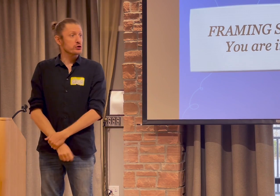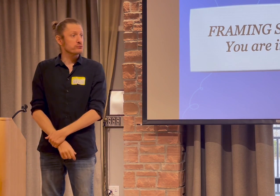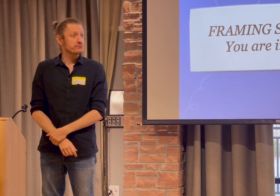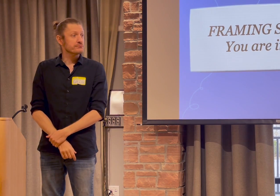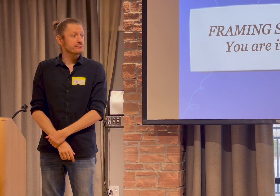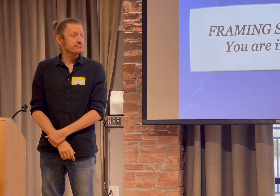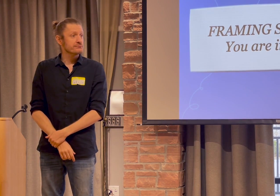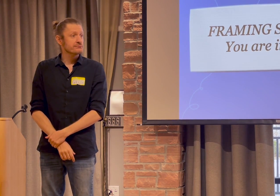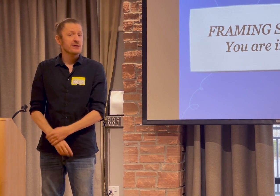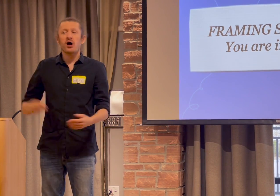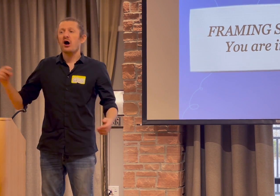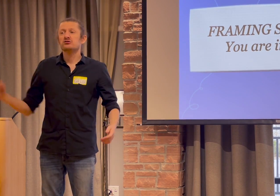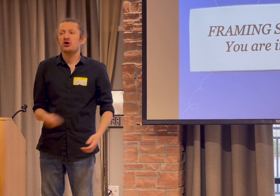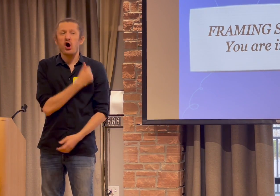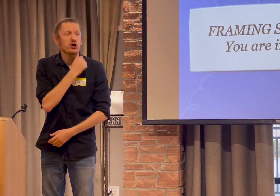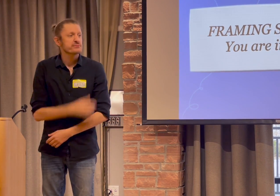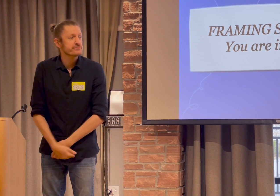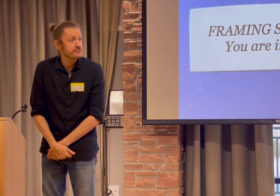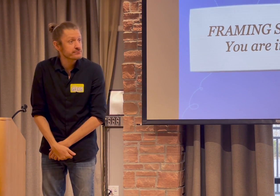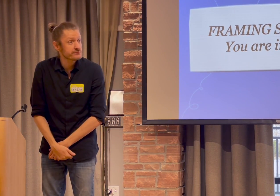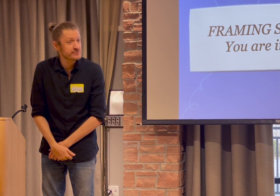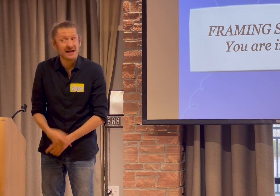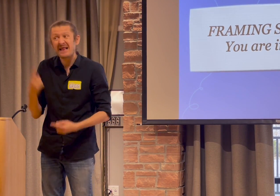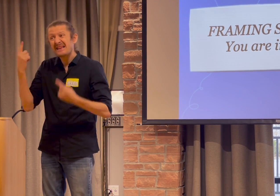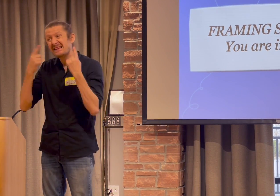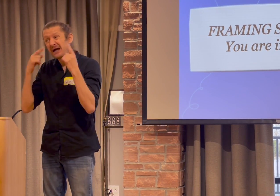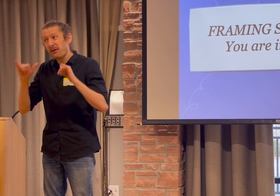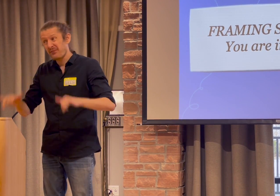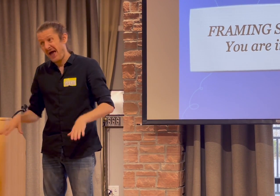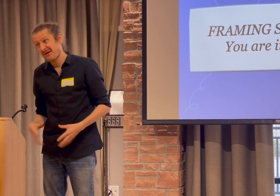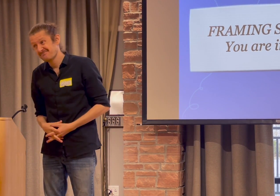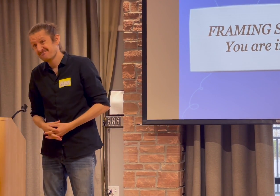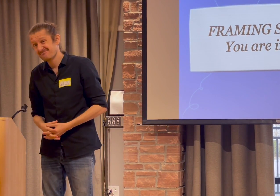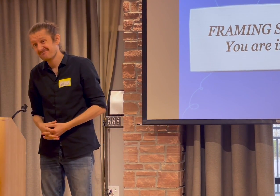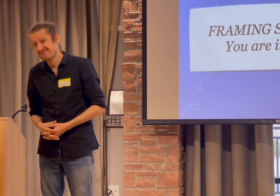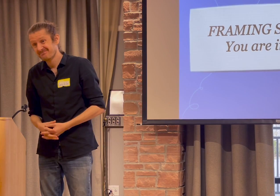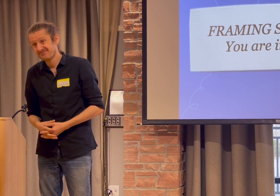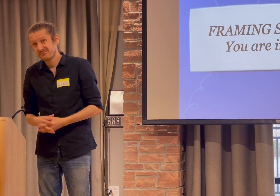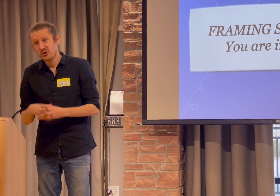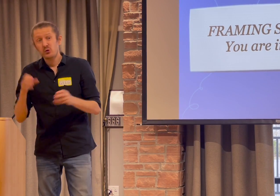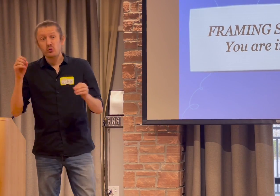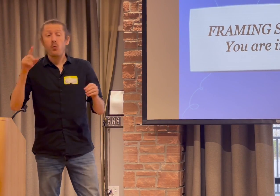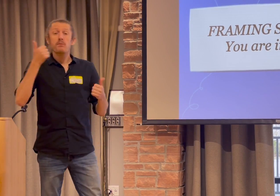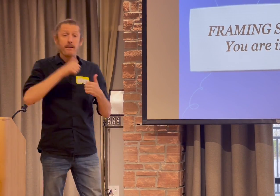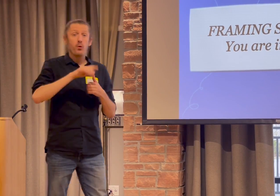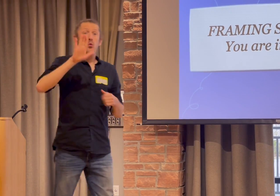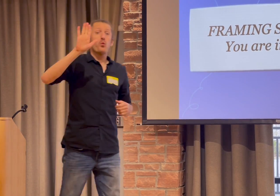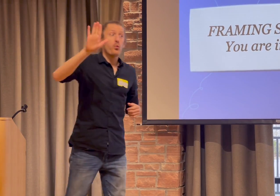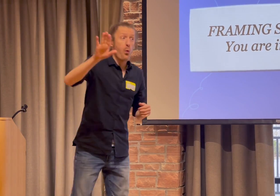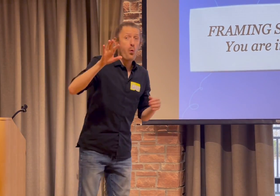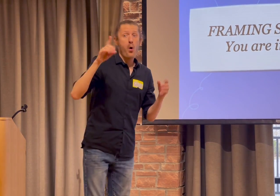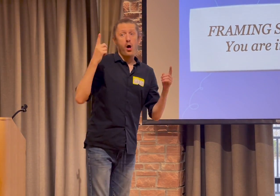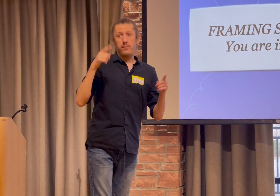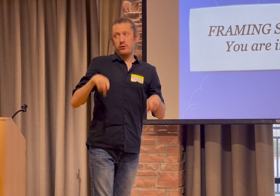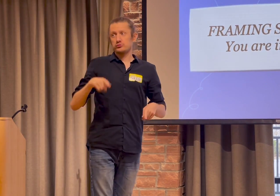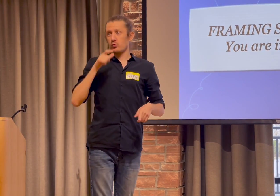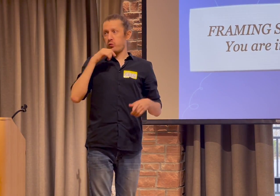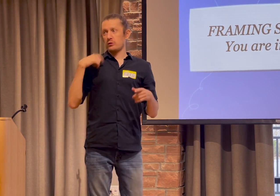And you paid $3,000 for that credit. What do you do? Oh, well. Think about the different reactions.